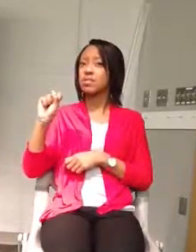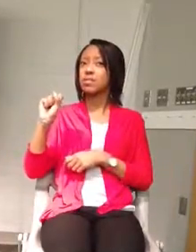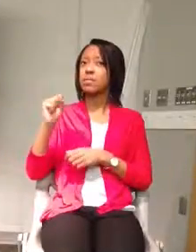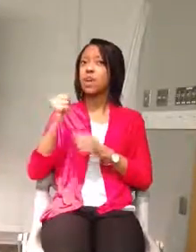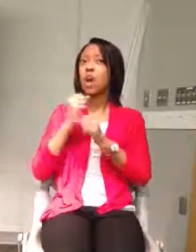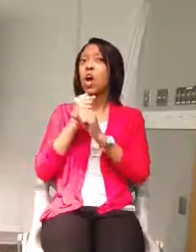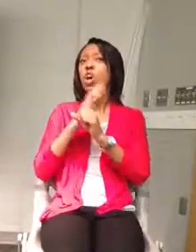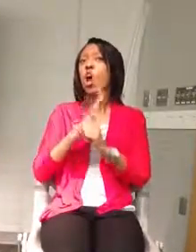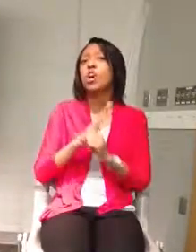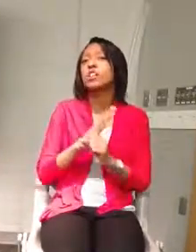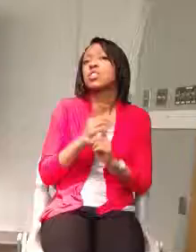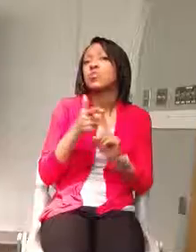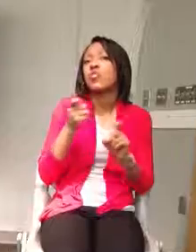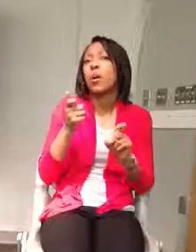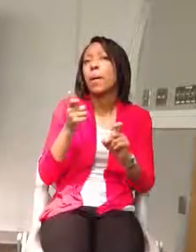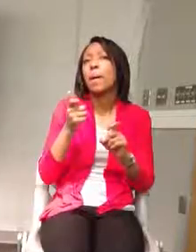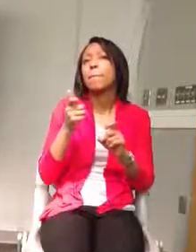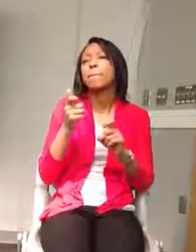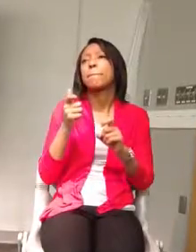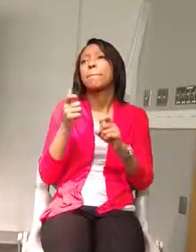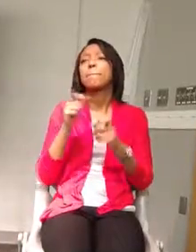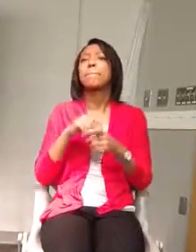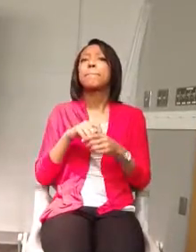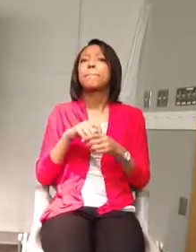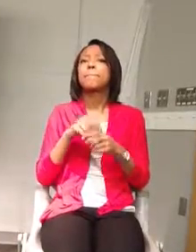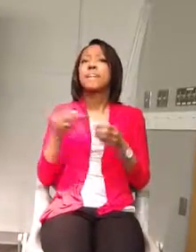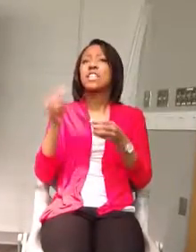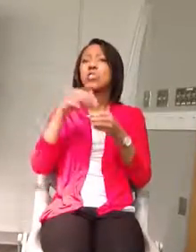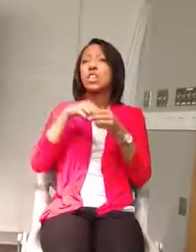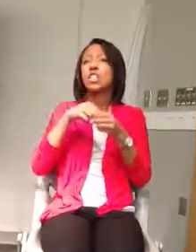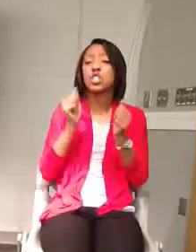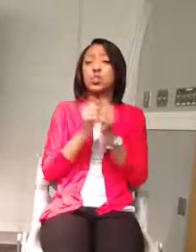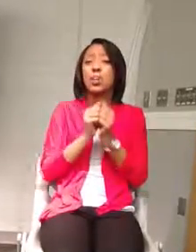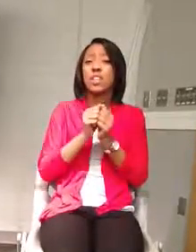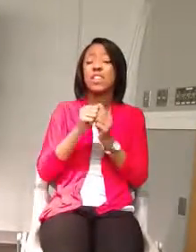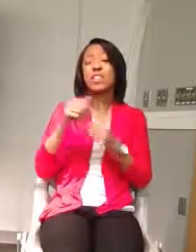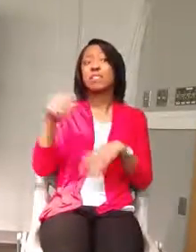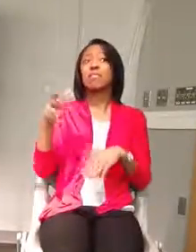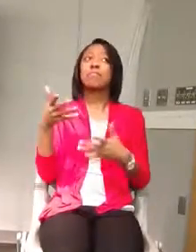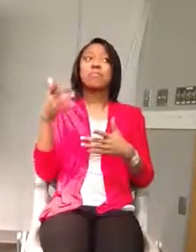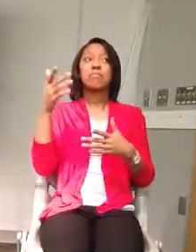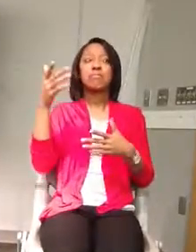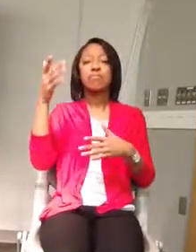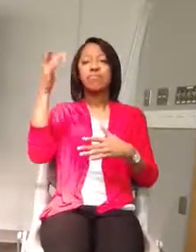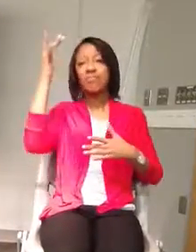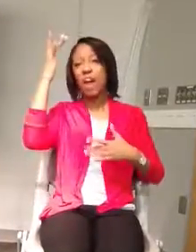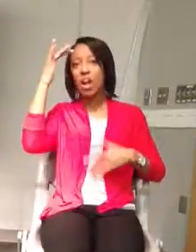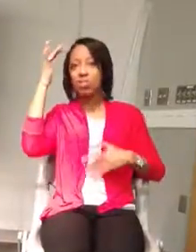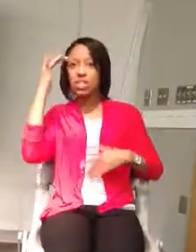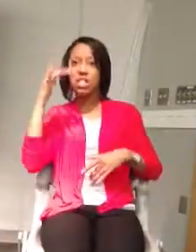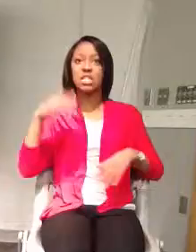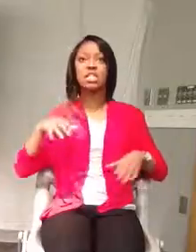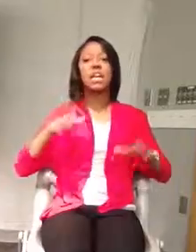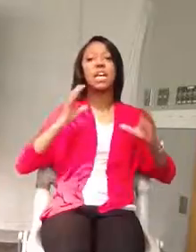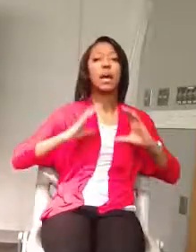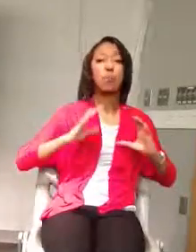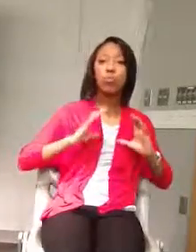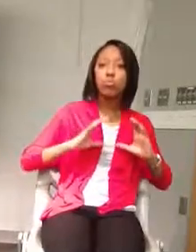interactions with viruses, chemicals, or radiation, among other things.